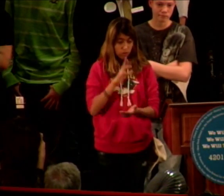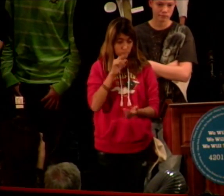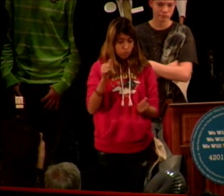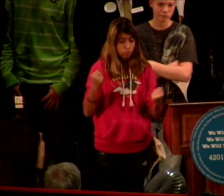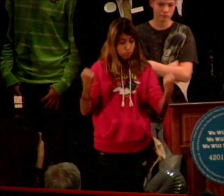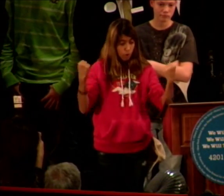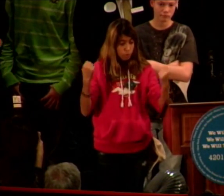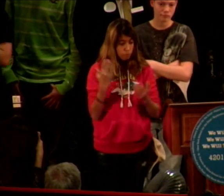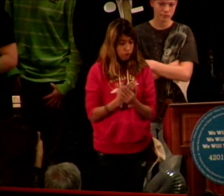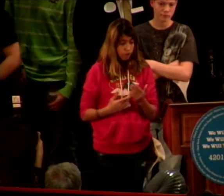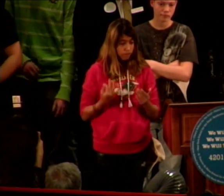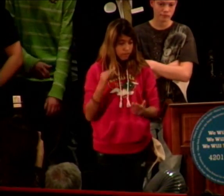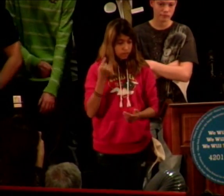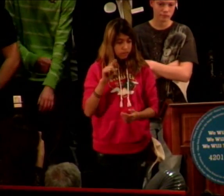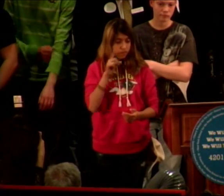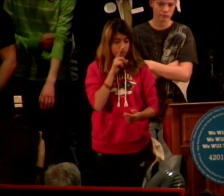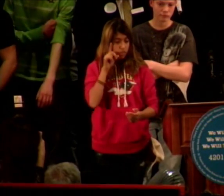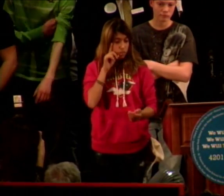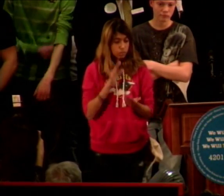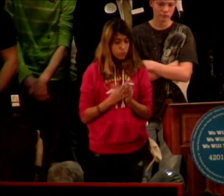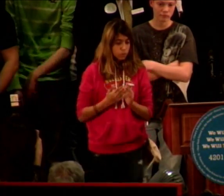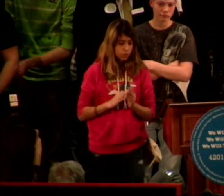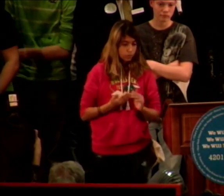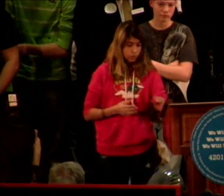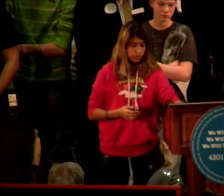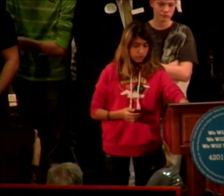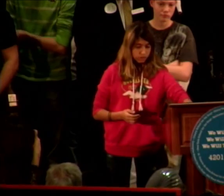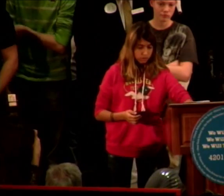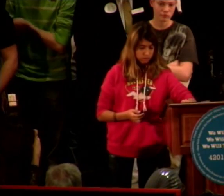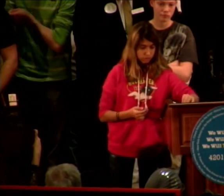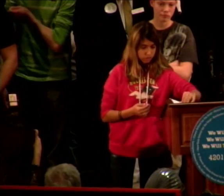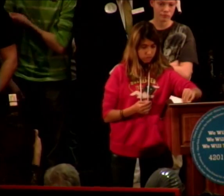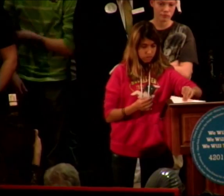community. 4201 schools are the strong part of the deaf community.